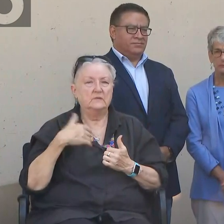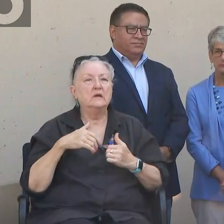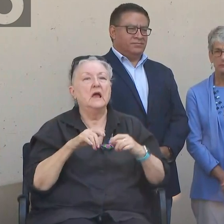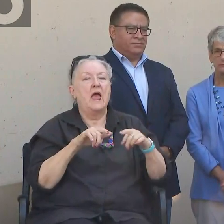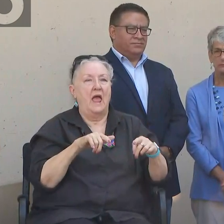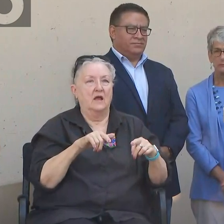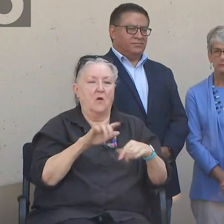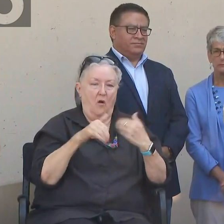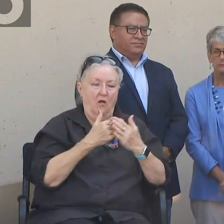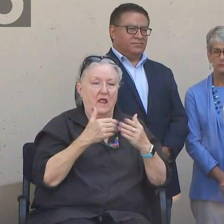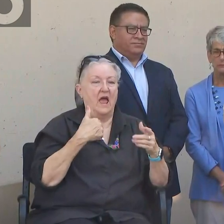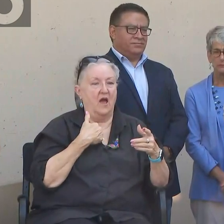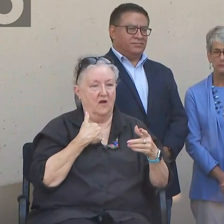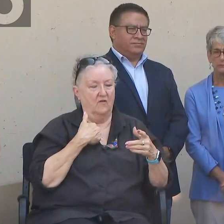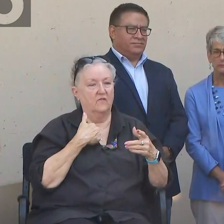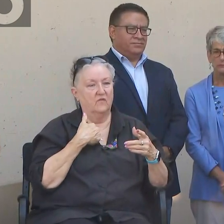have